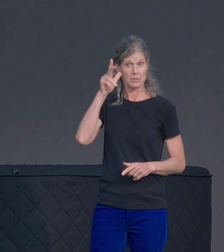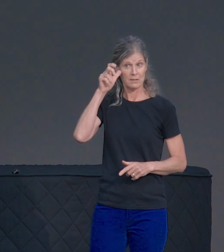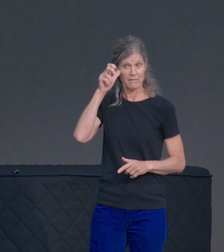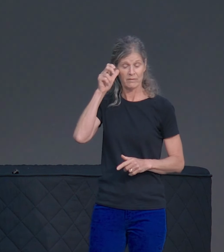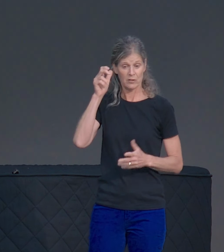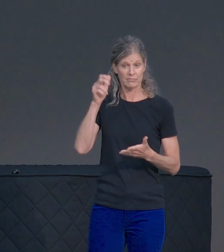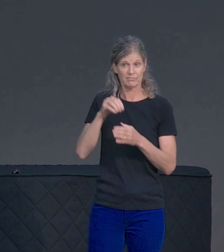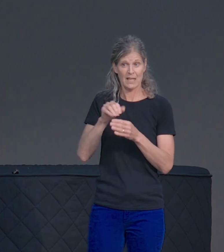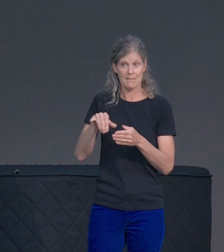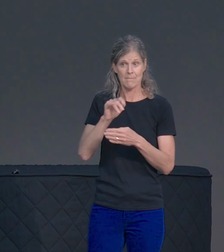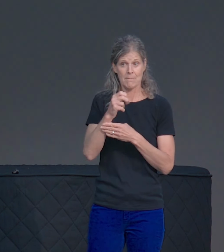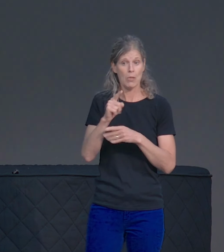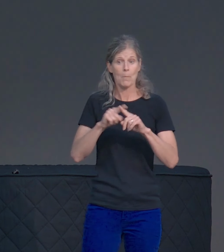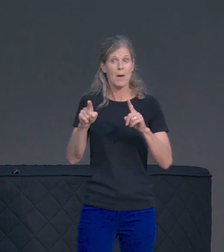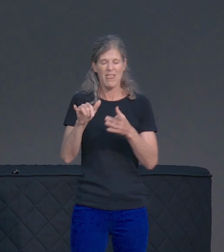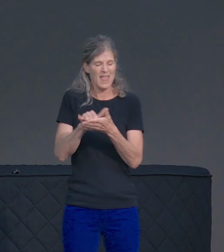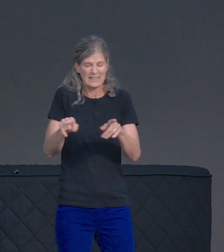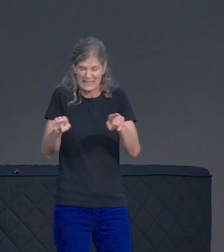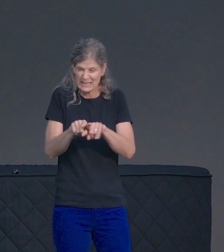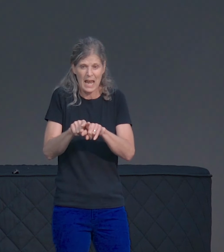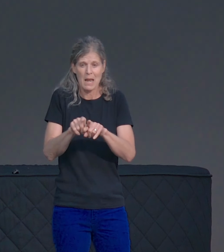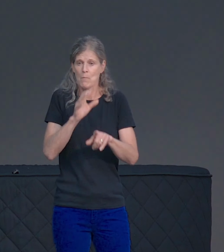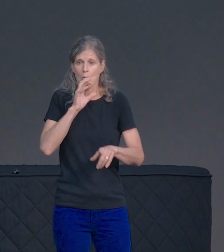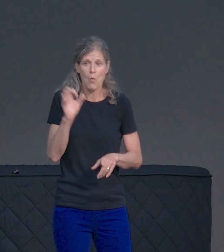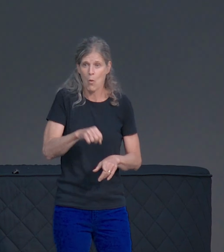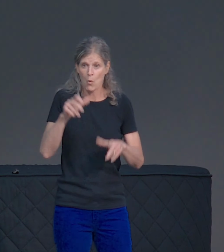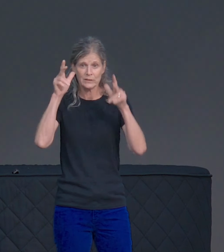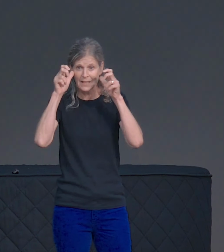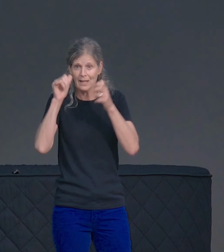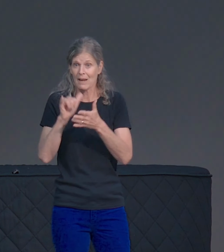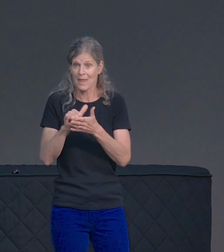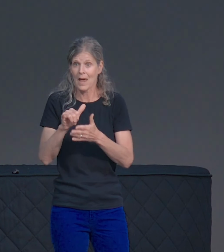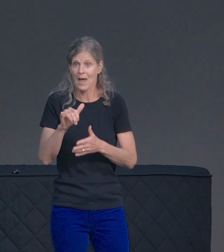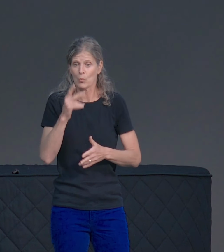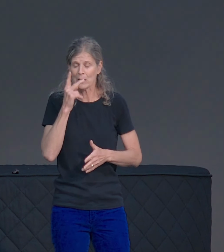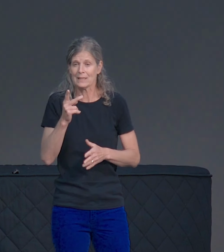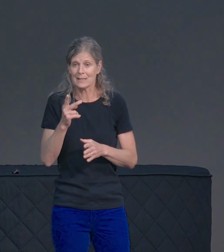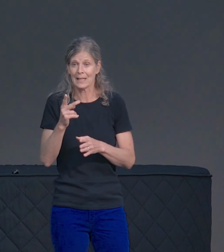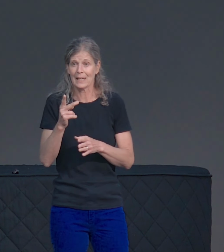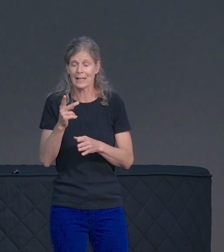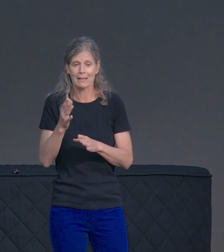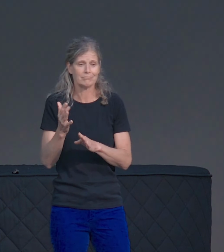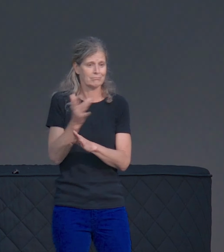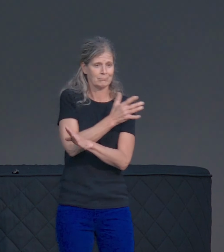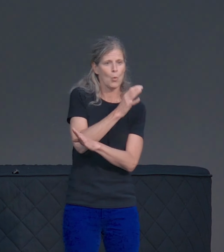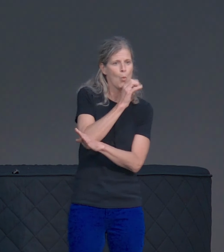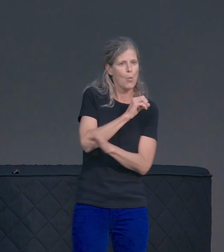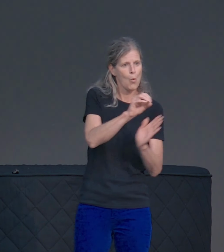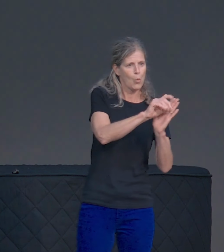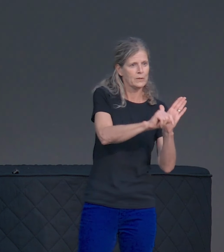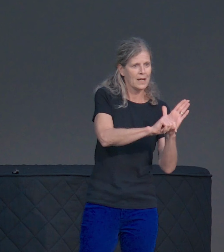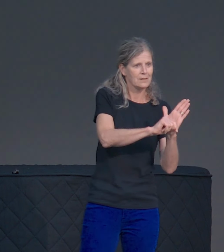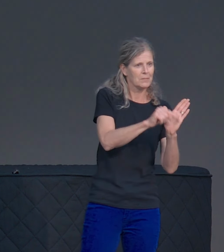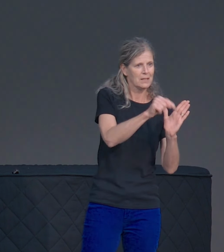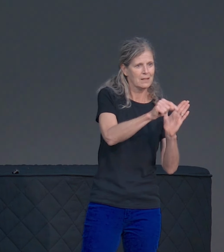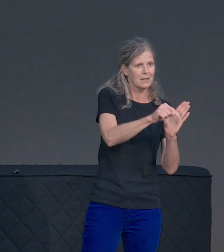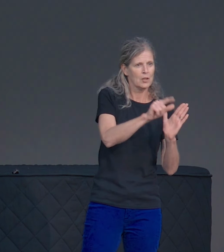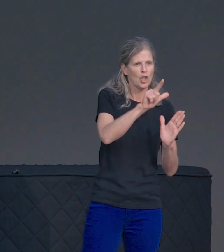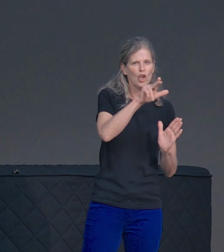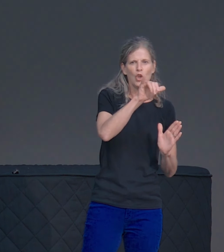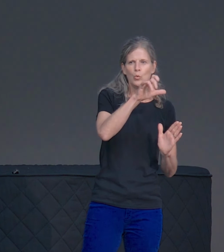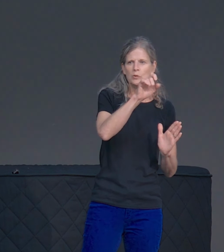of Scripture, because this is the same old devil that we find opposing God in the Old Testament. This is